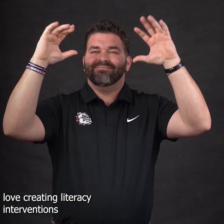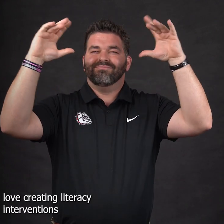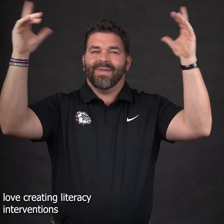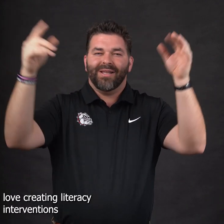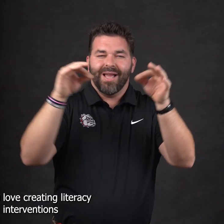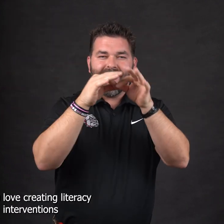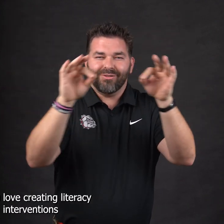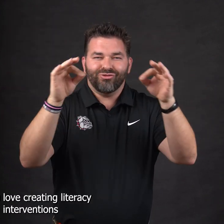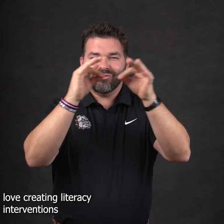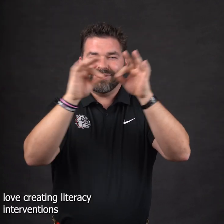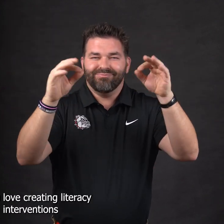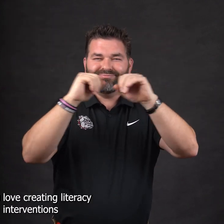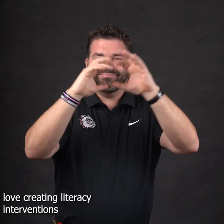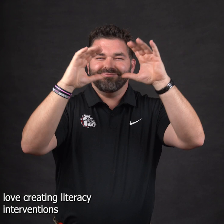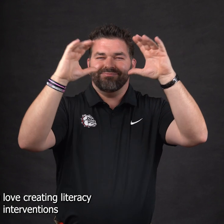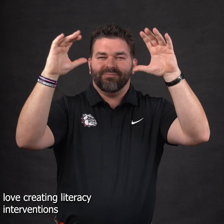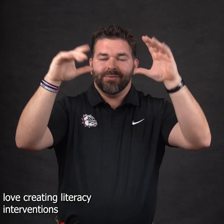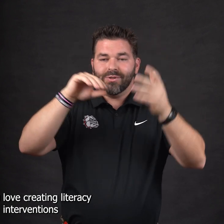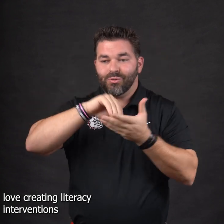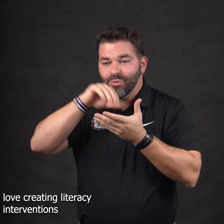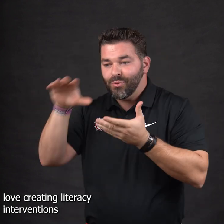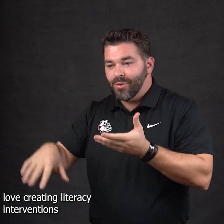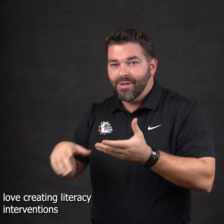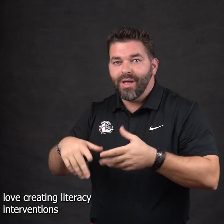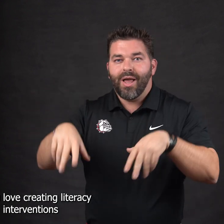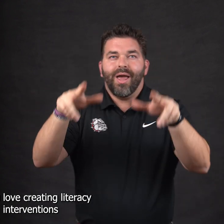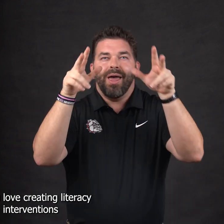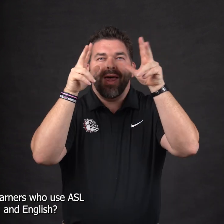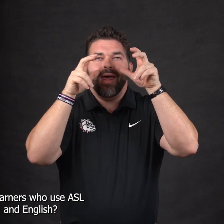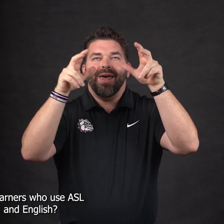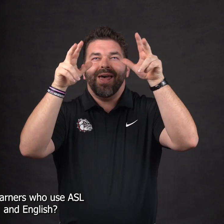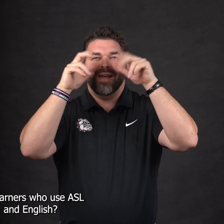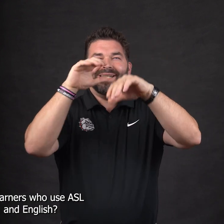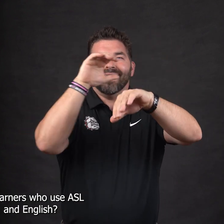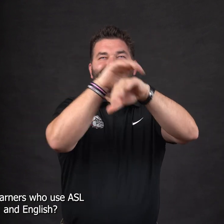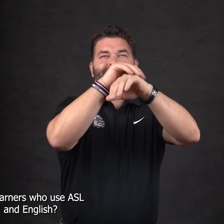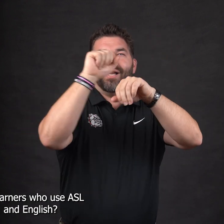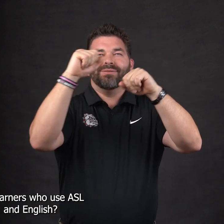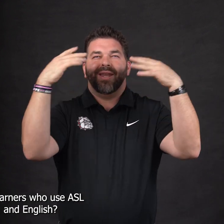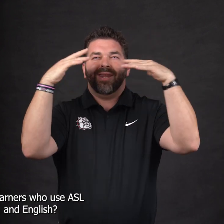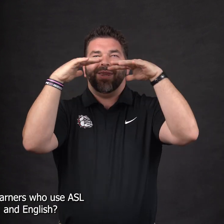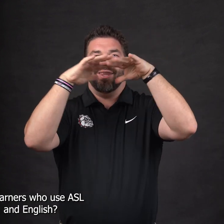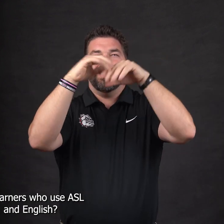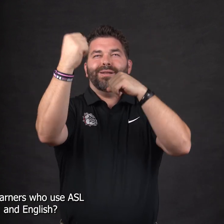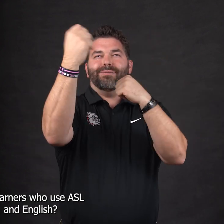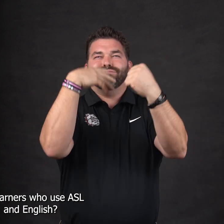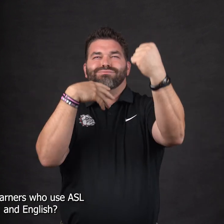Do you love creating literacy interventions for learners who use ASL and English?